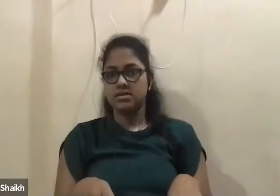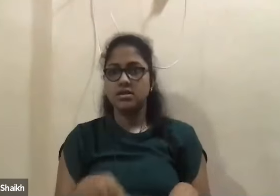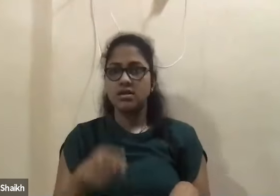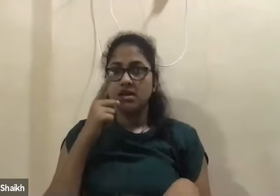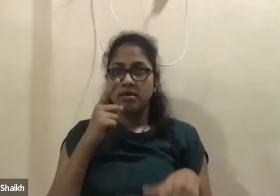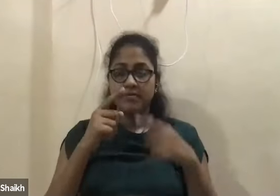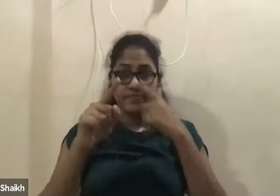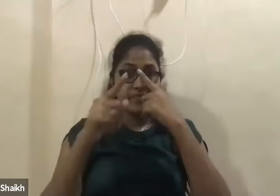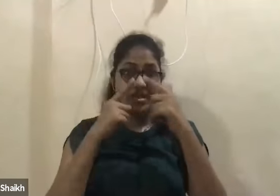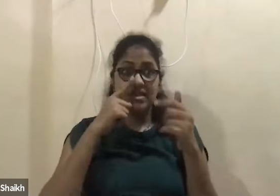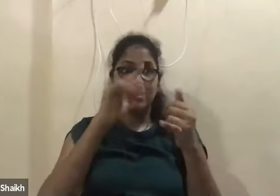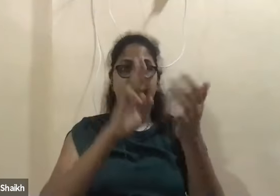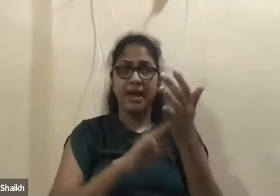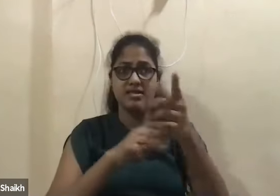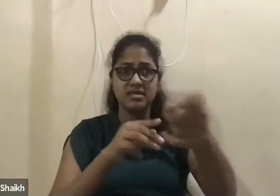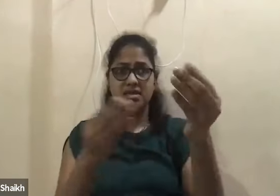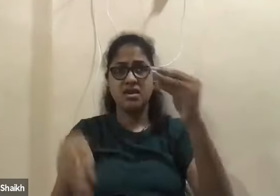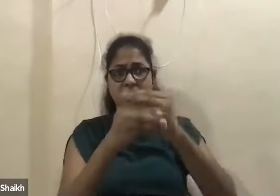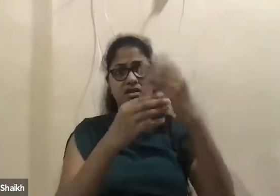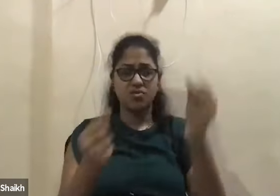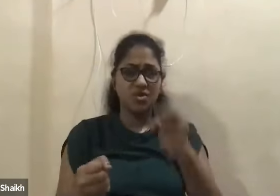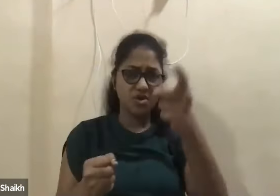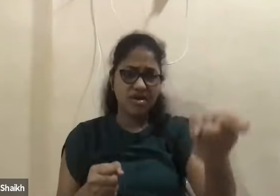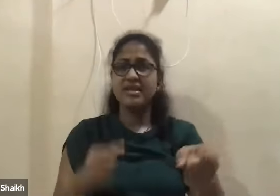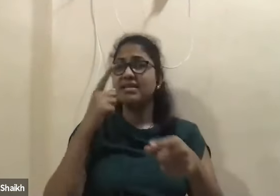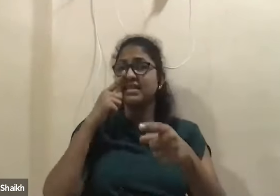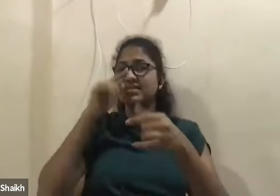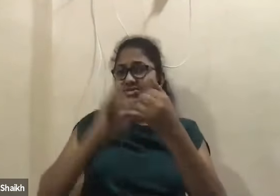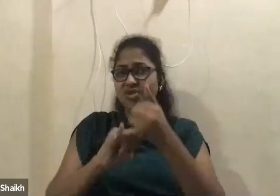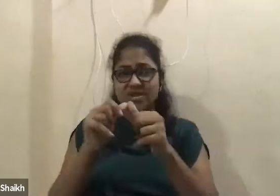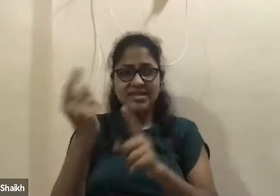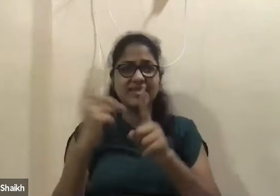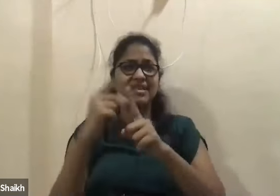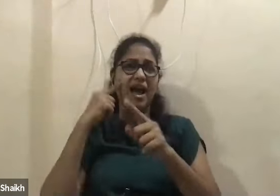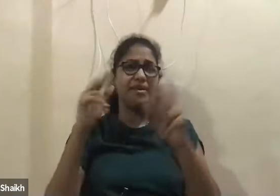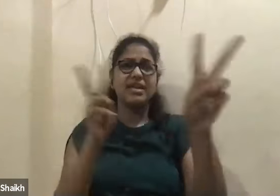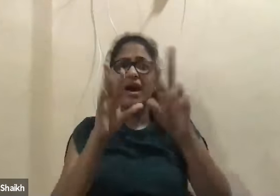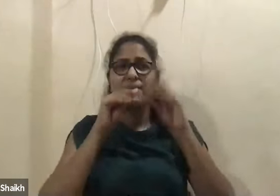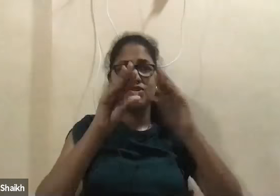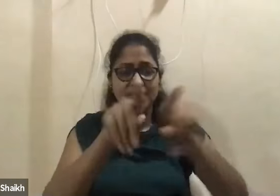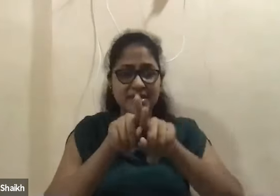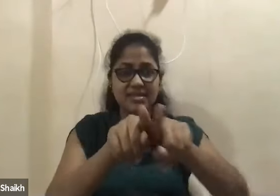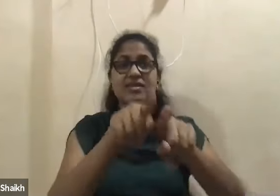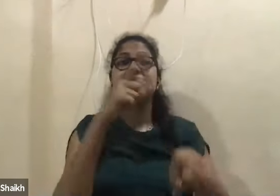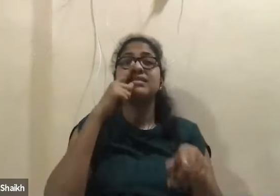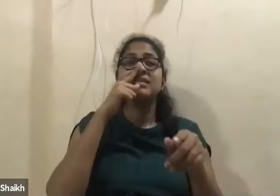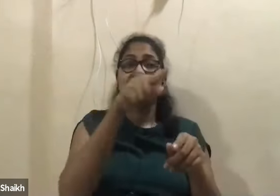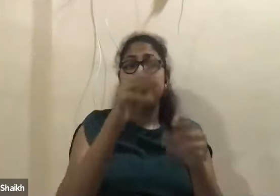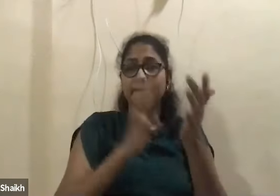Mansi, do you want to add something? Yeah, there is this, Saudamini has another there are question. these, it is enlisted in the power of trustees that they